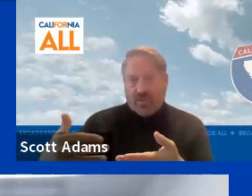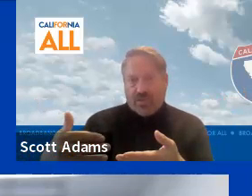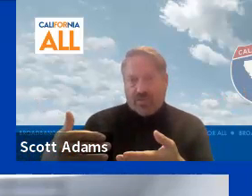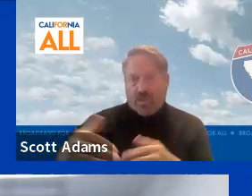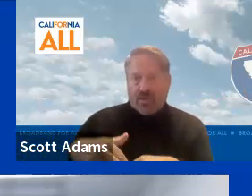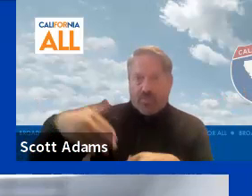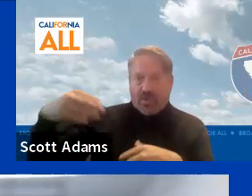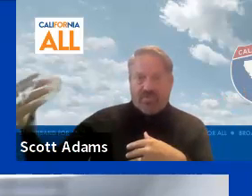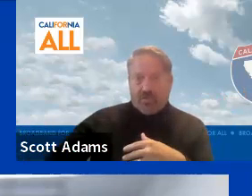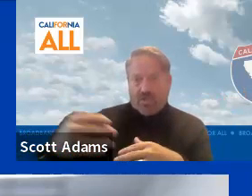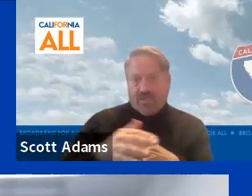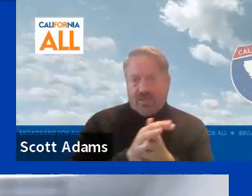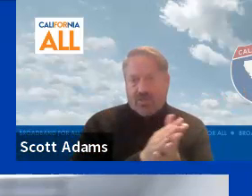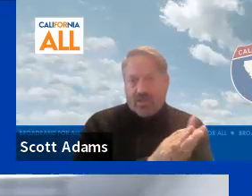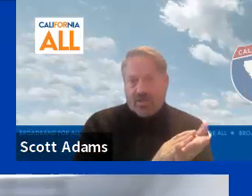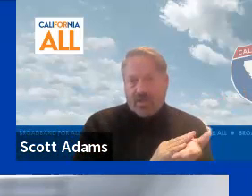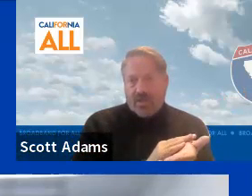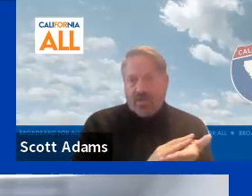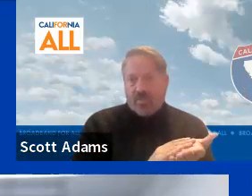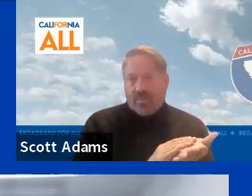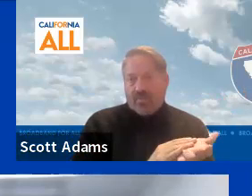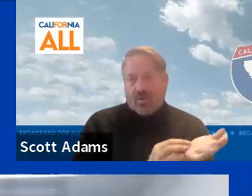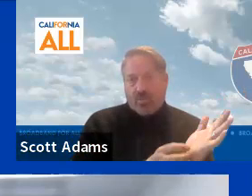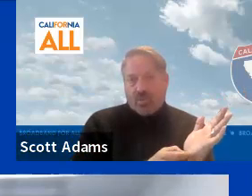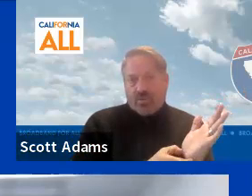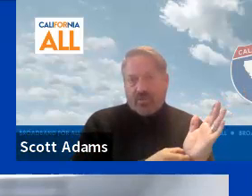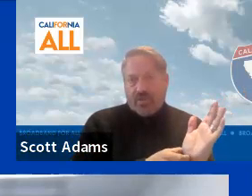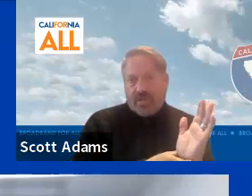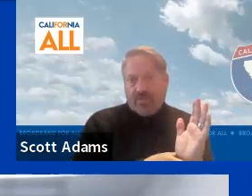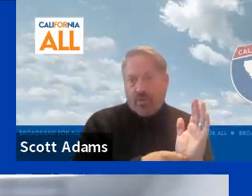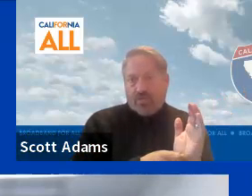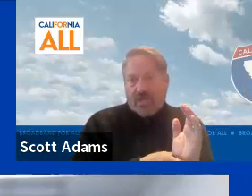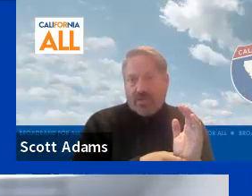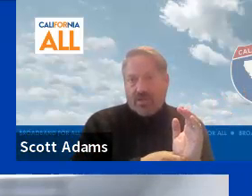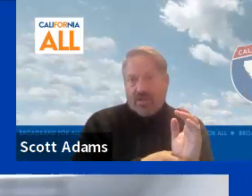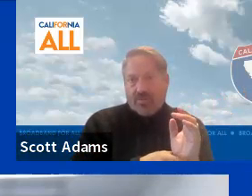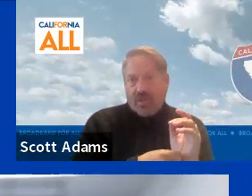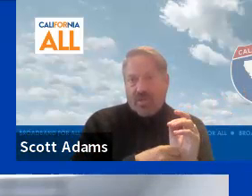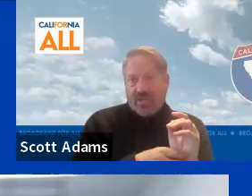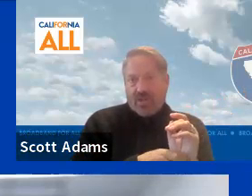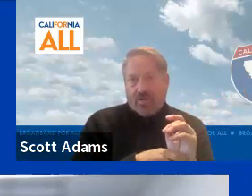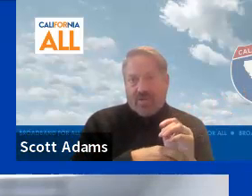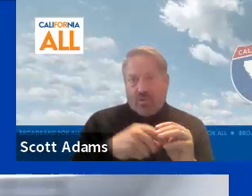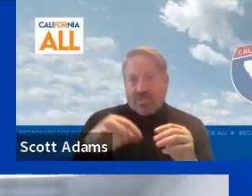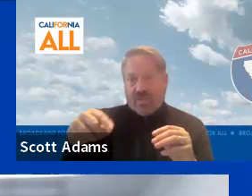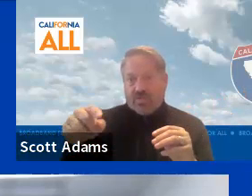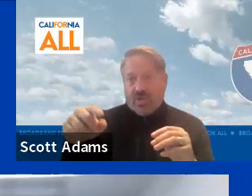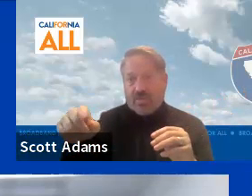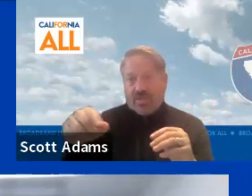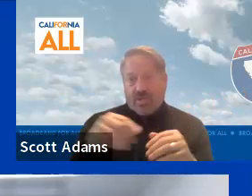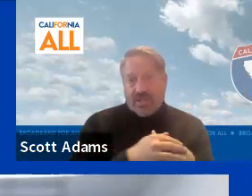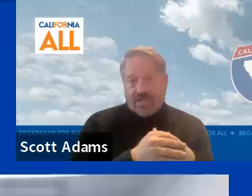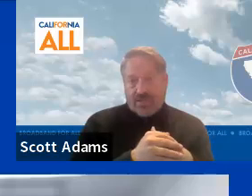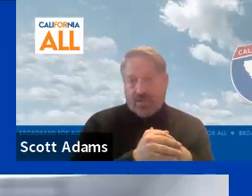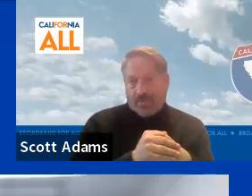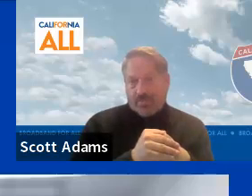the regions as well, and probably visualize it on the Broadband for All portal so that folks can have a one-stop shop